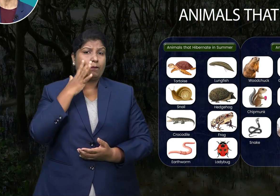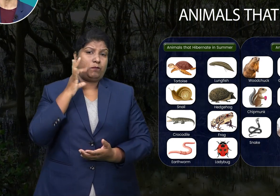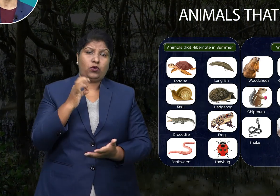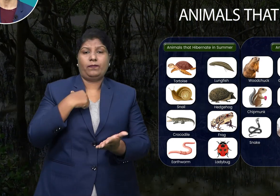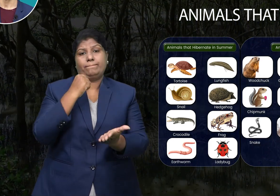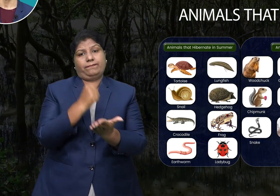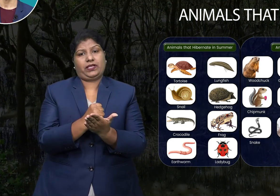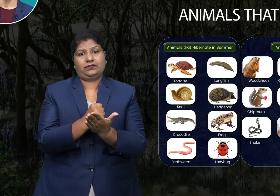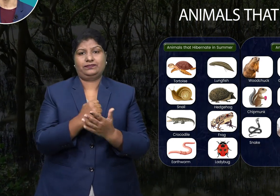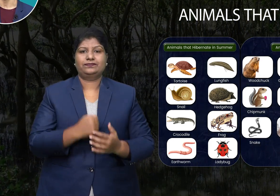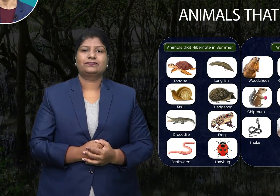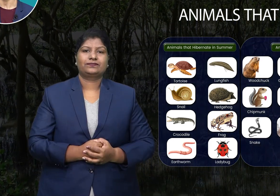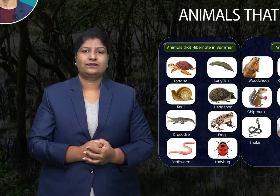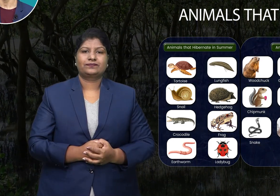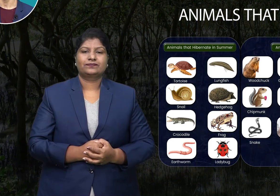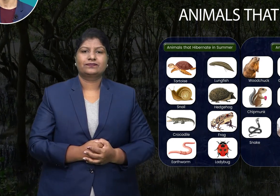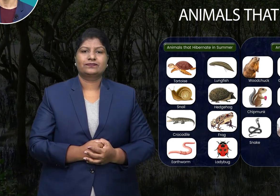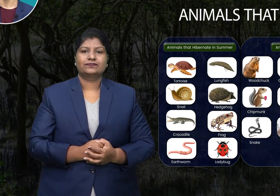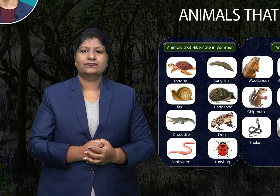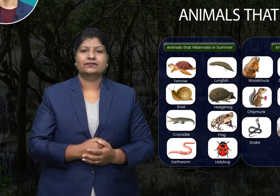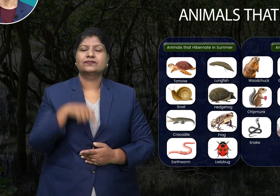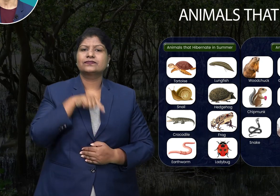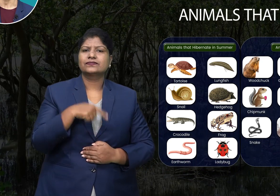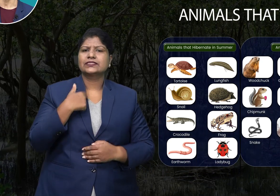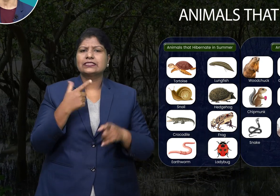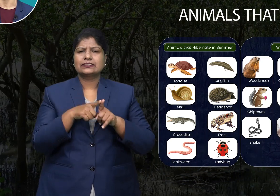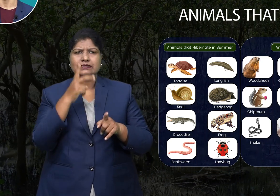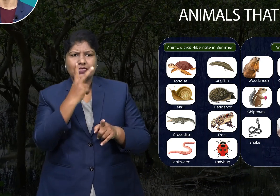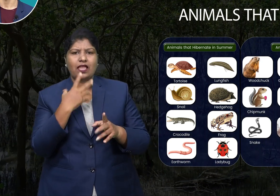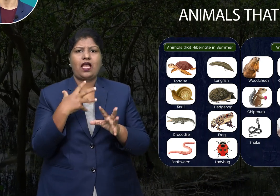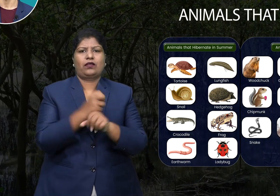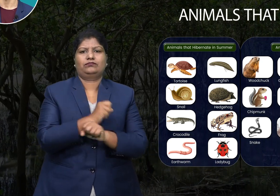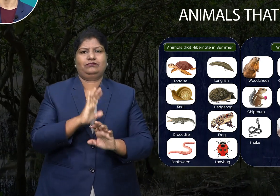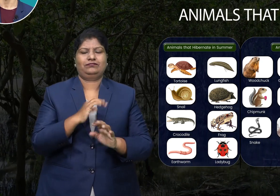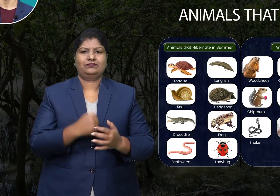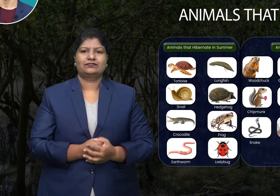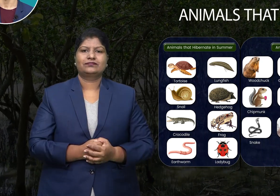and prominent and yet go unnoticed by us.